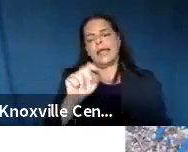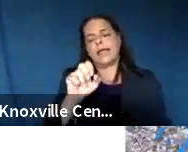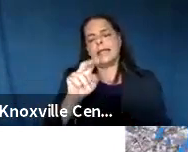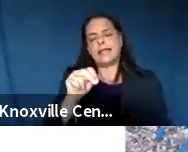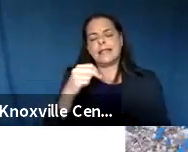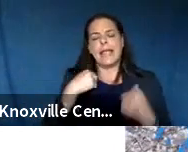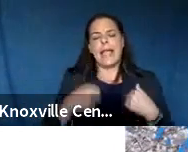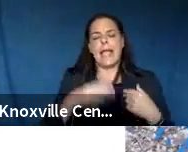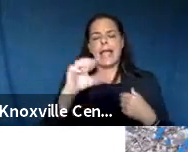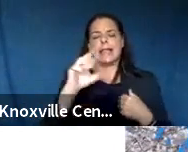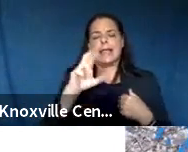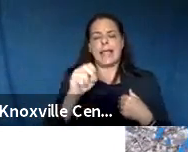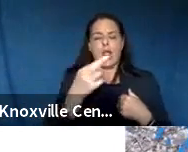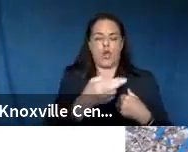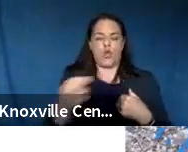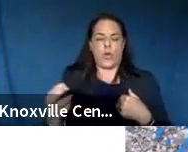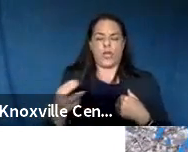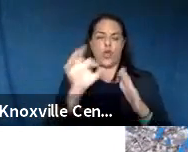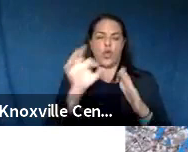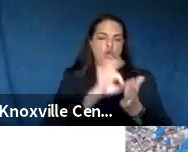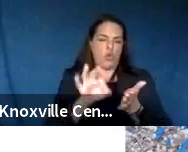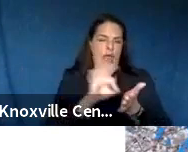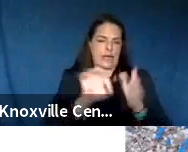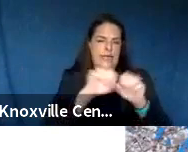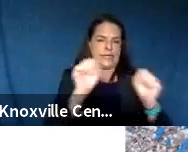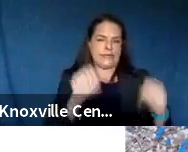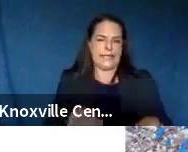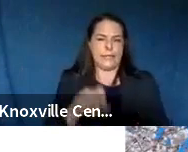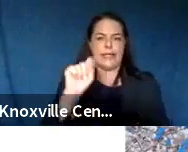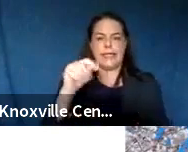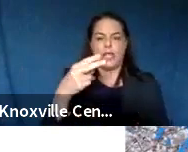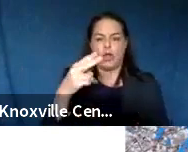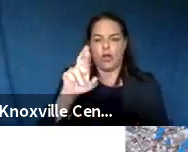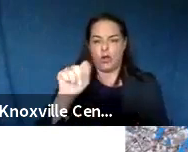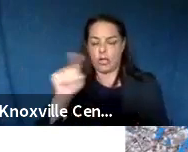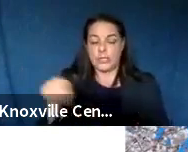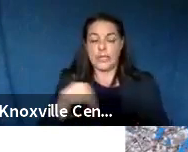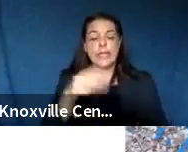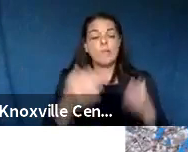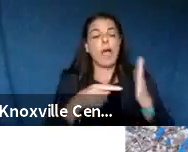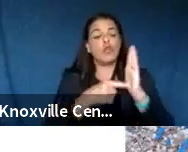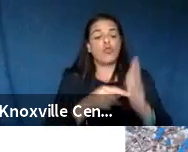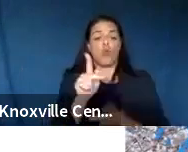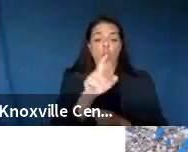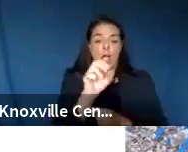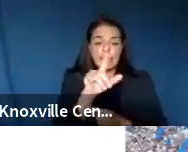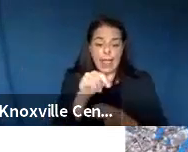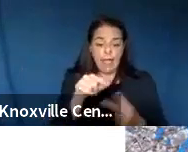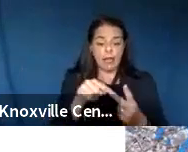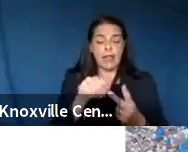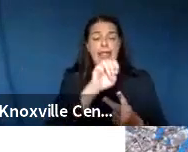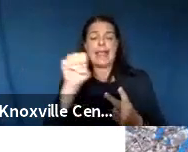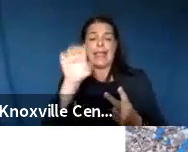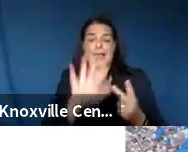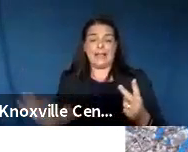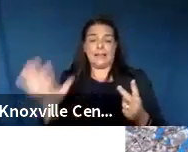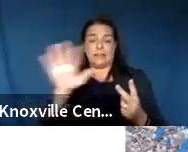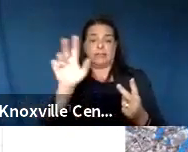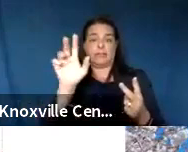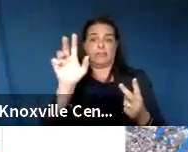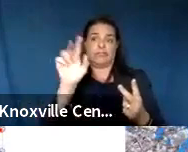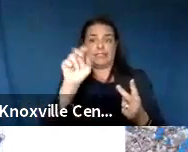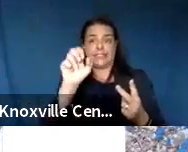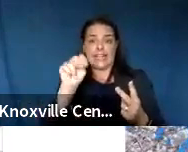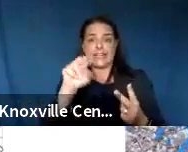or HERTS. It may reflect Knox County, the East Region, or patients from other jurisdictions. For